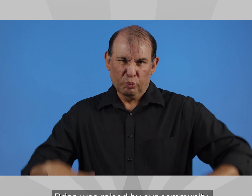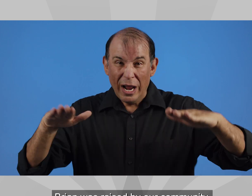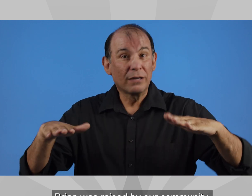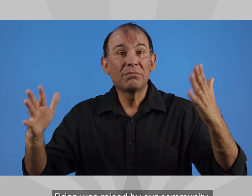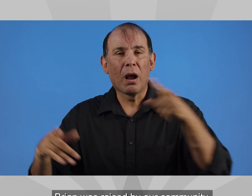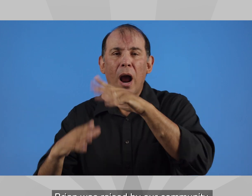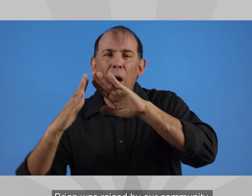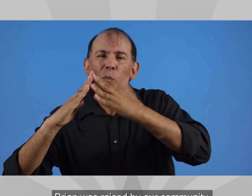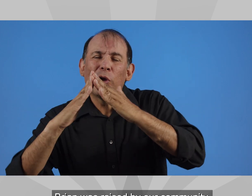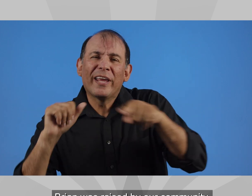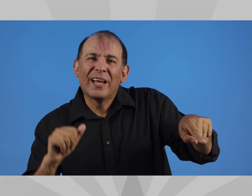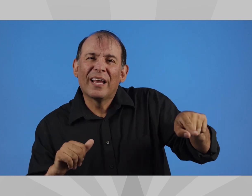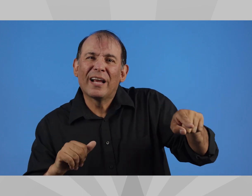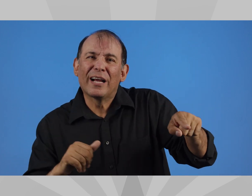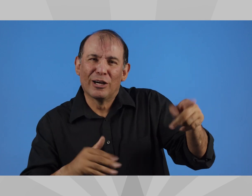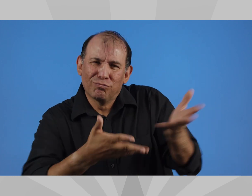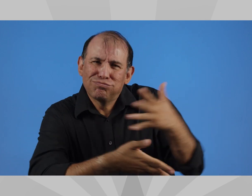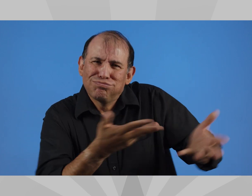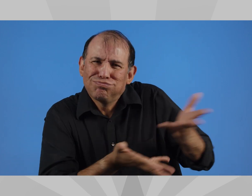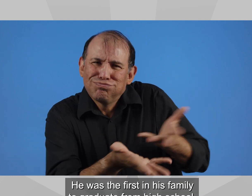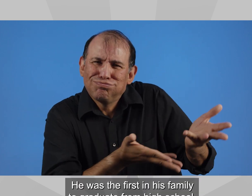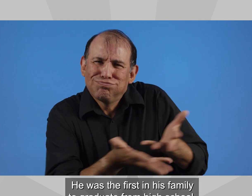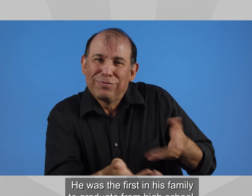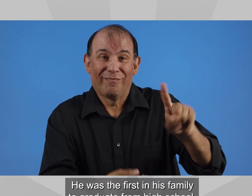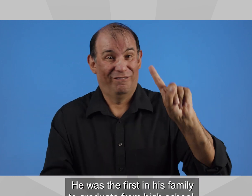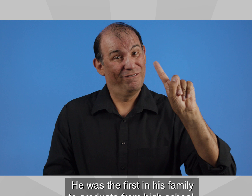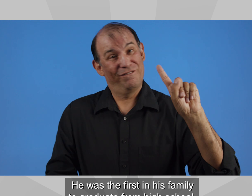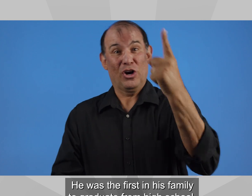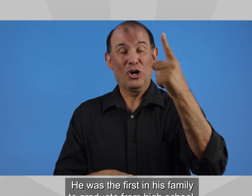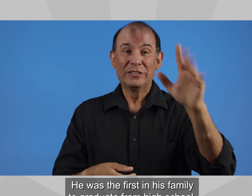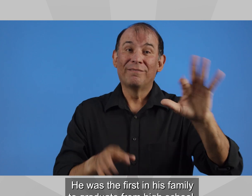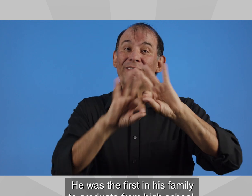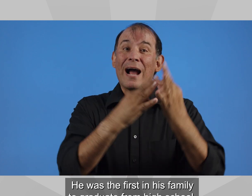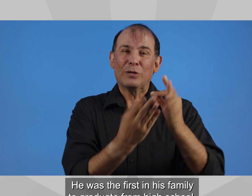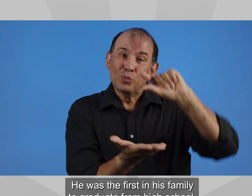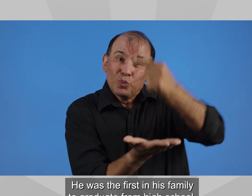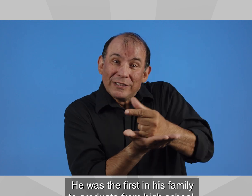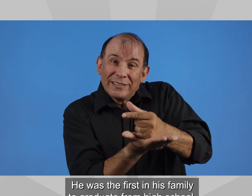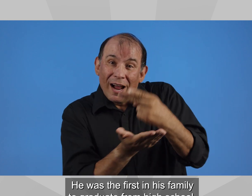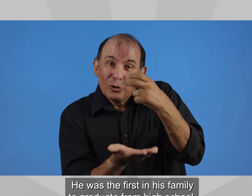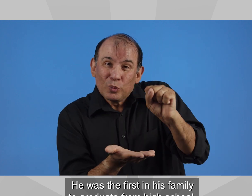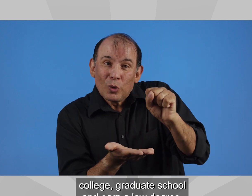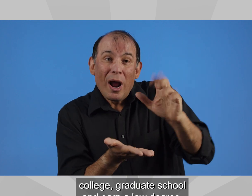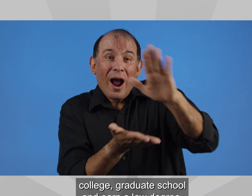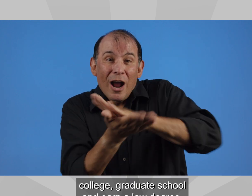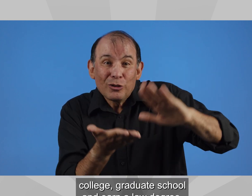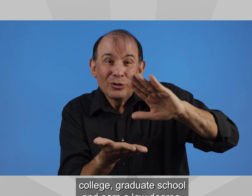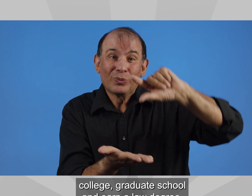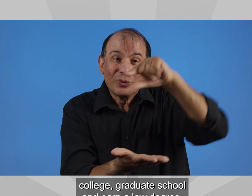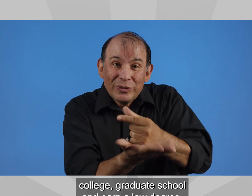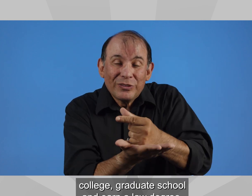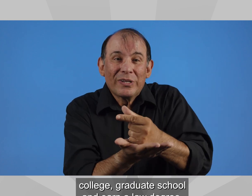Brian was raised by our community. He was the first in his family to graduate from high school,